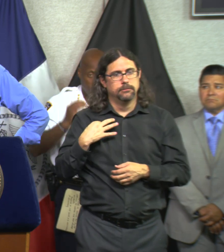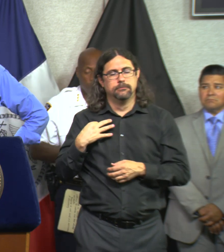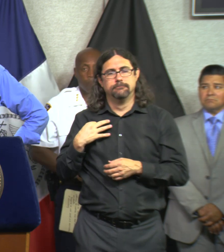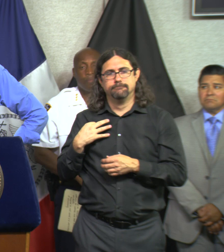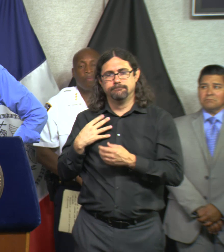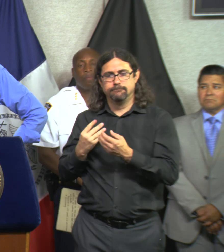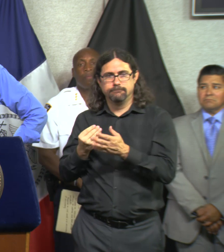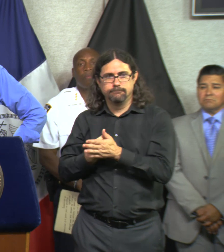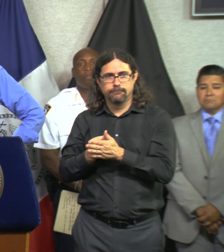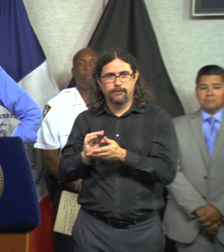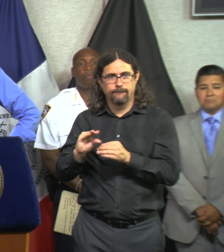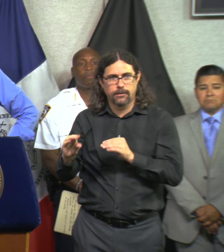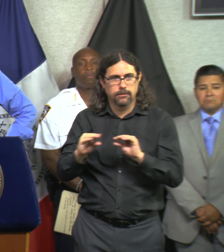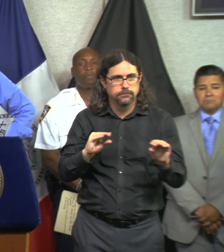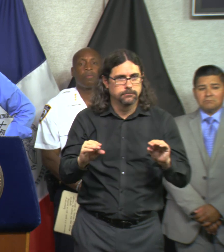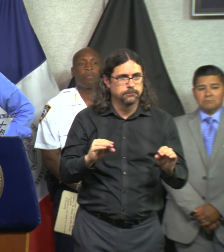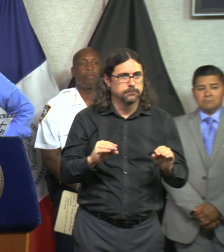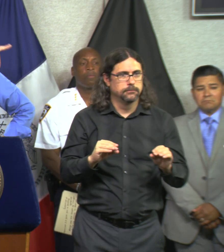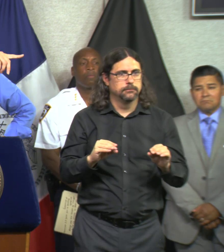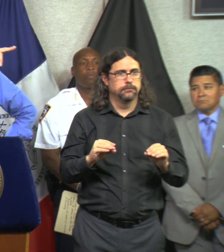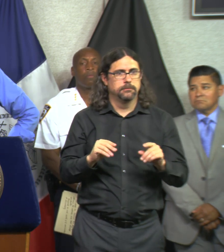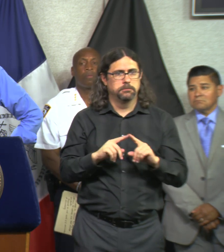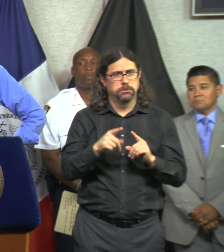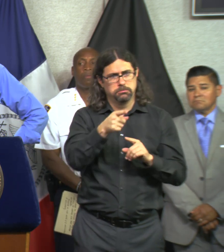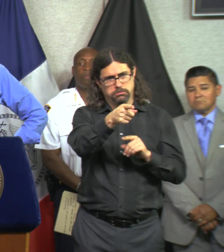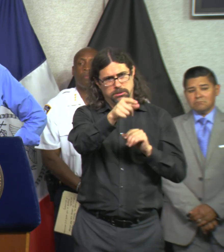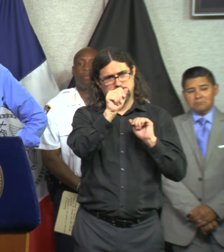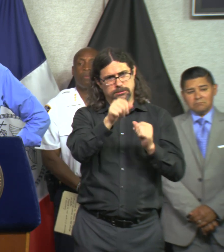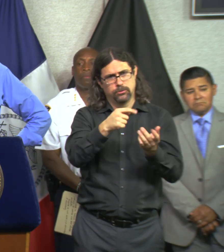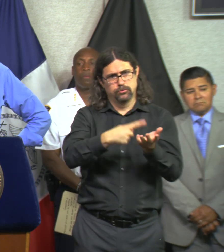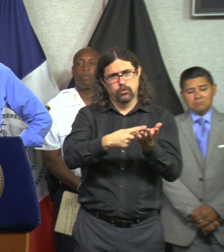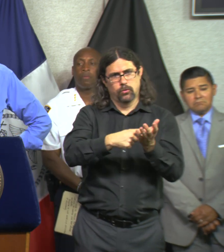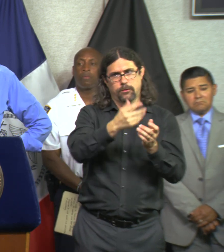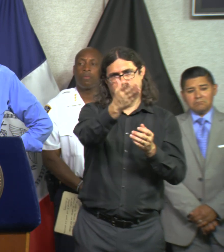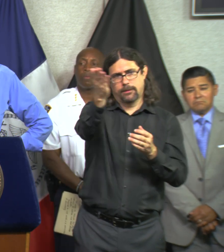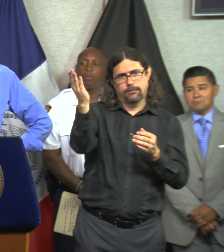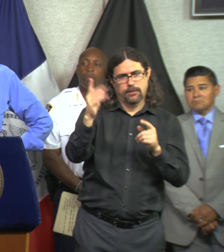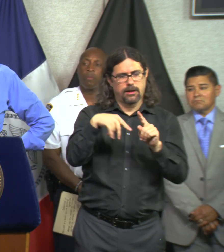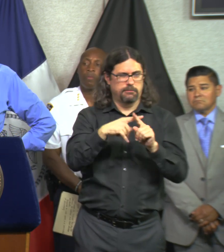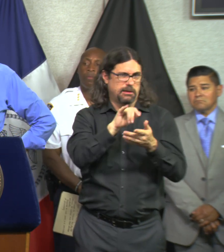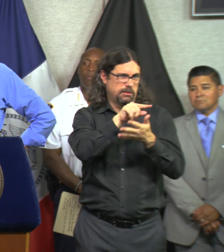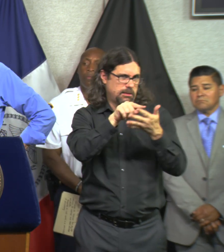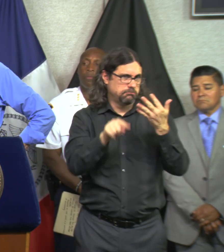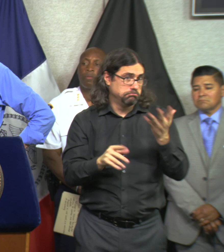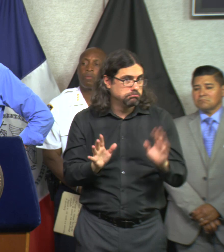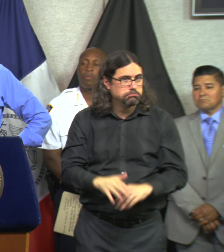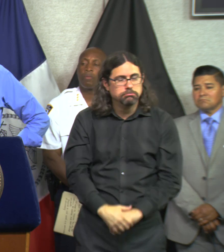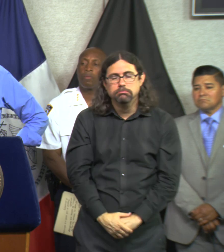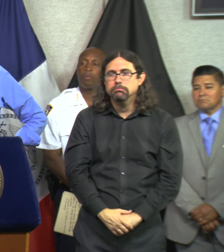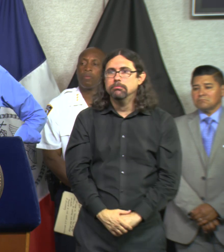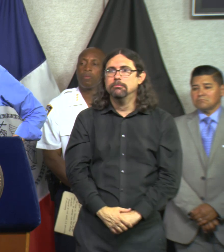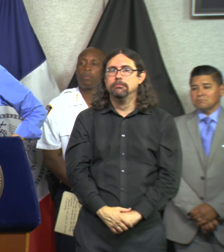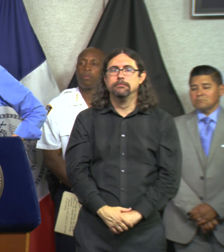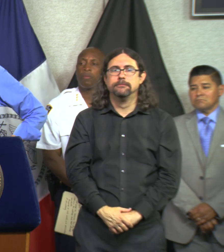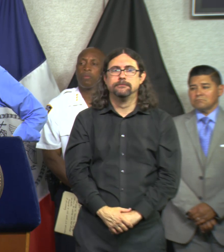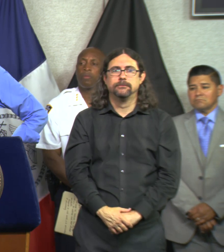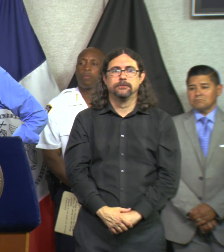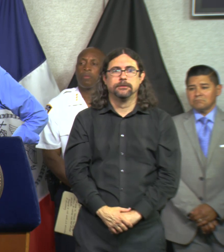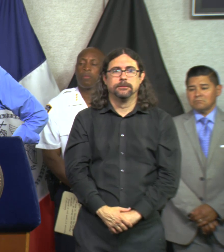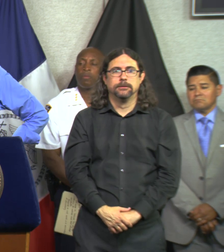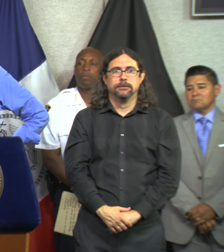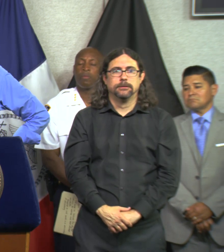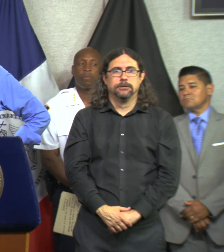to the law, but they can get you the details. Last call. Oh, yes. Oh, wait, you've gone. Let me get someone who has not gone. Go ahead. You were doing the